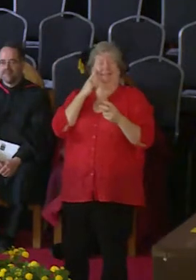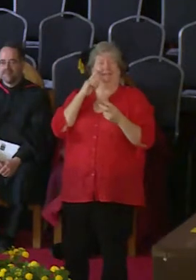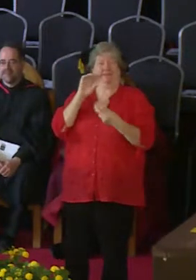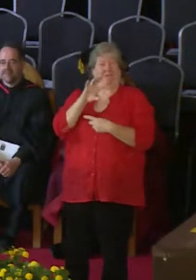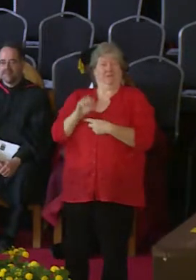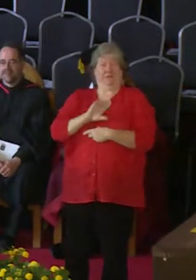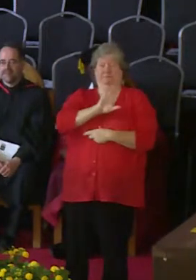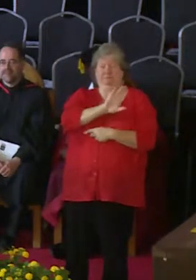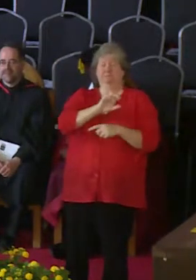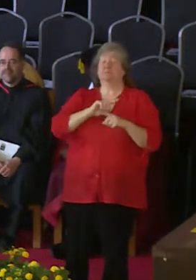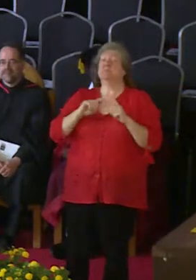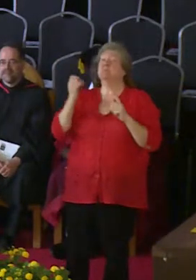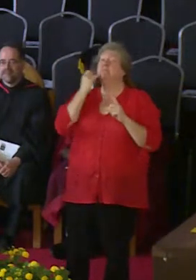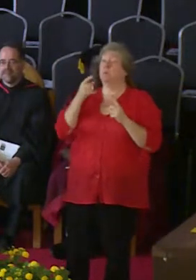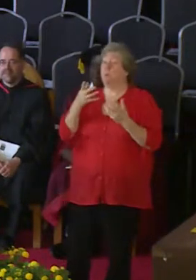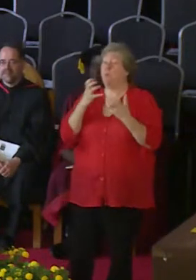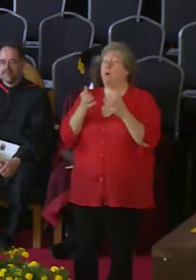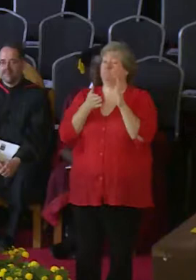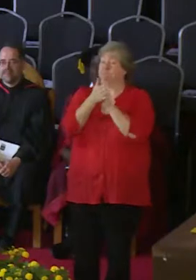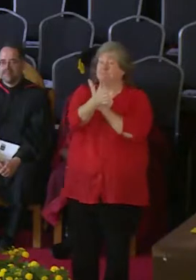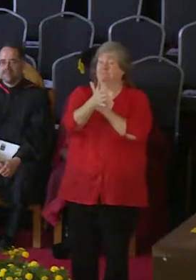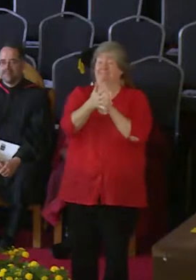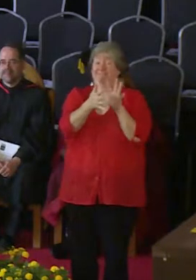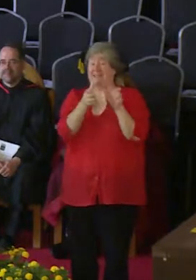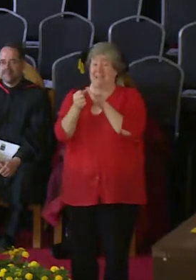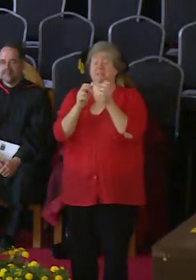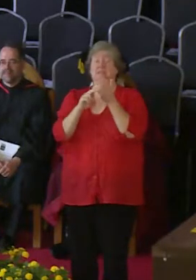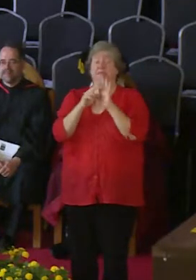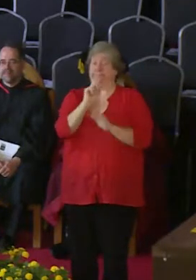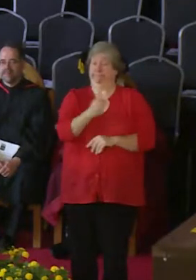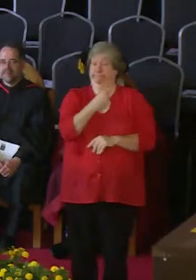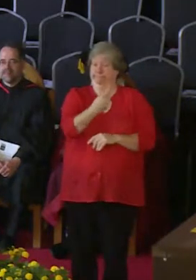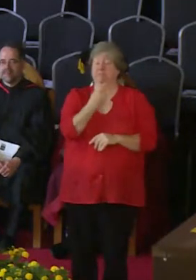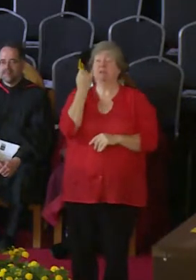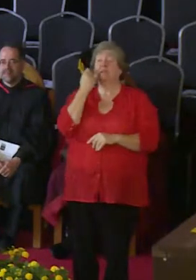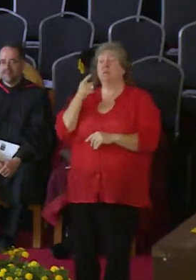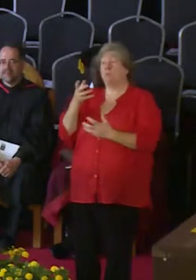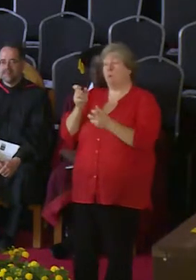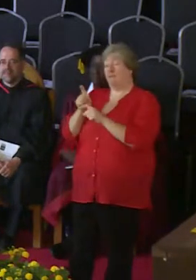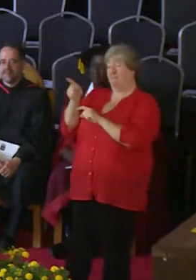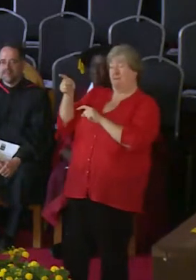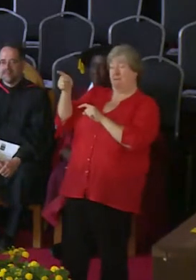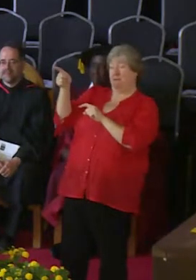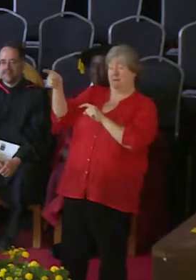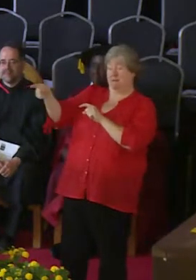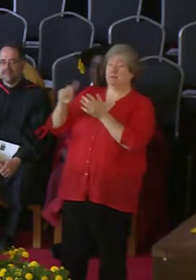proverb. If you want to go fast, go alone. But if you want to go far, go together.